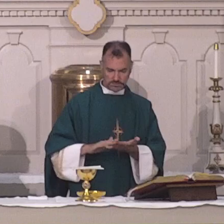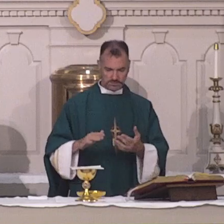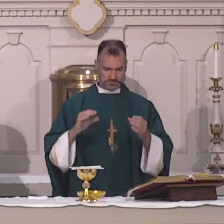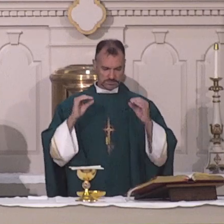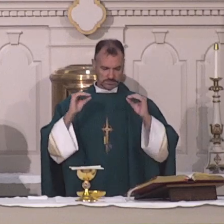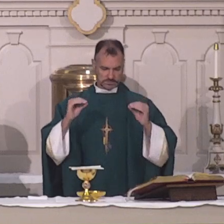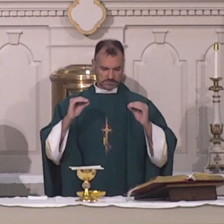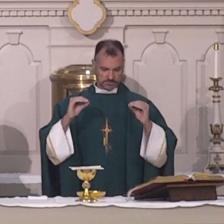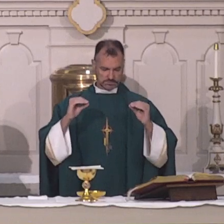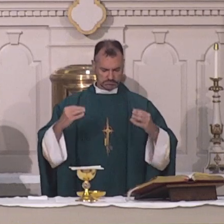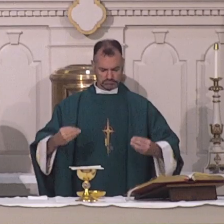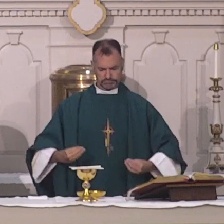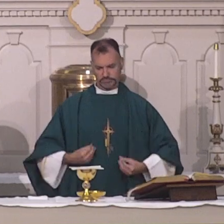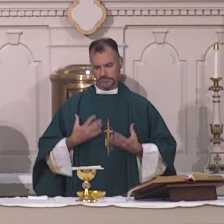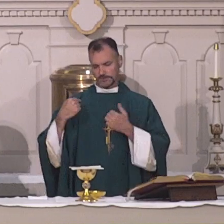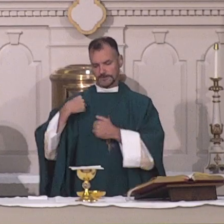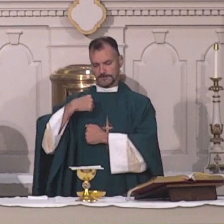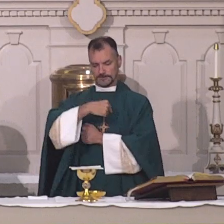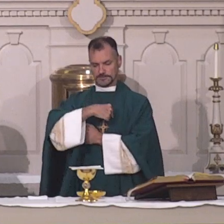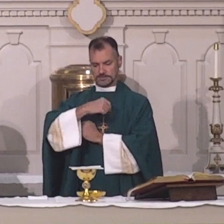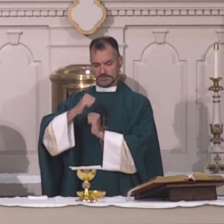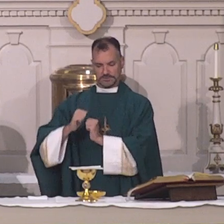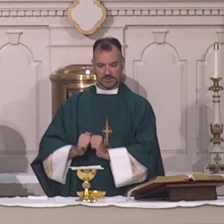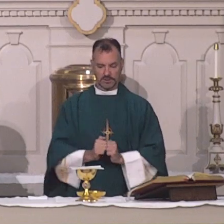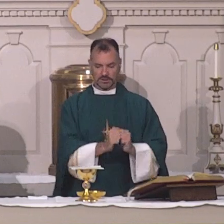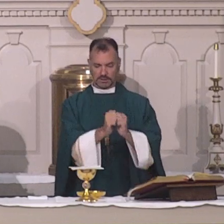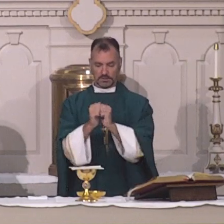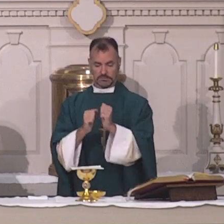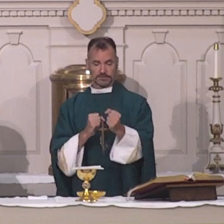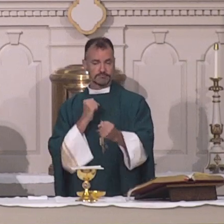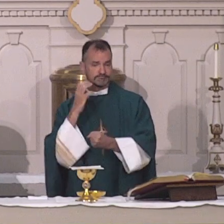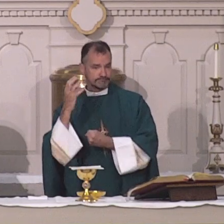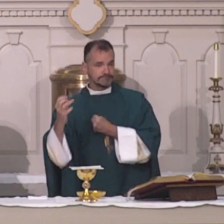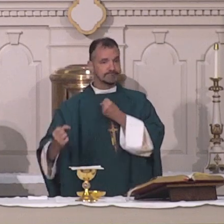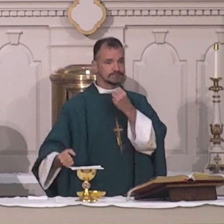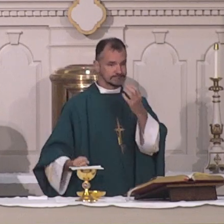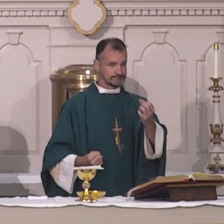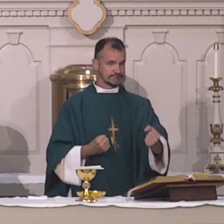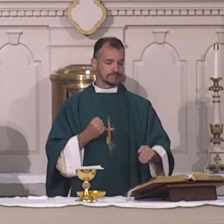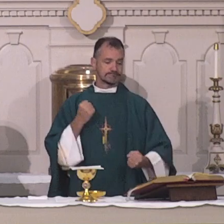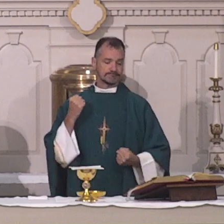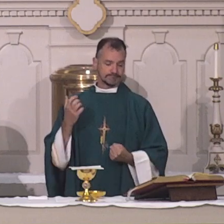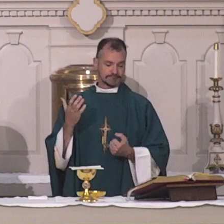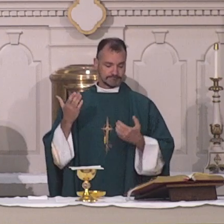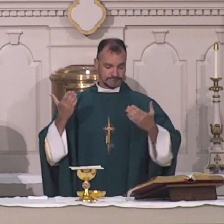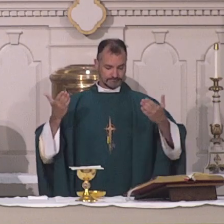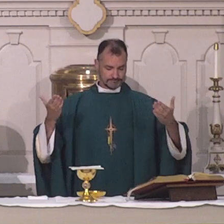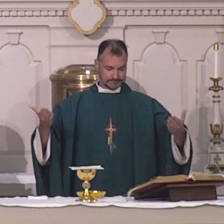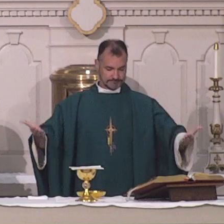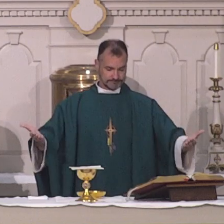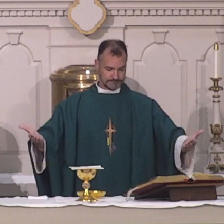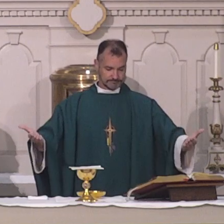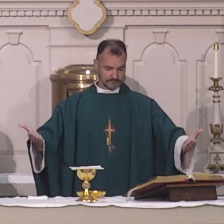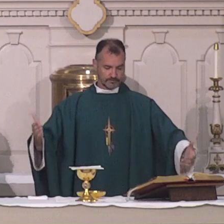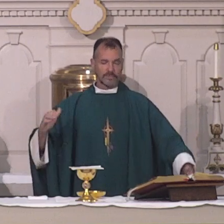At the Savior's command, informed by divine teaching, we dare to